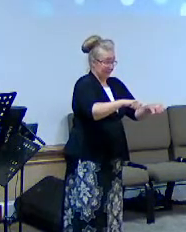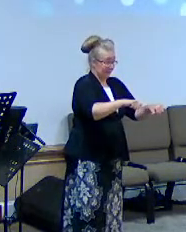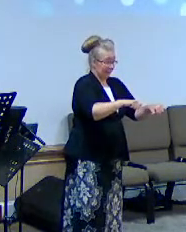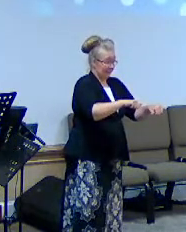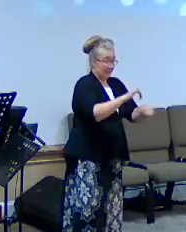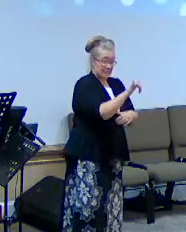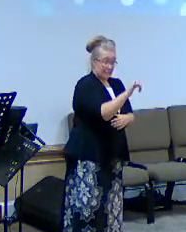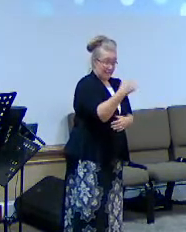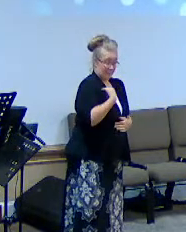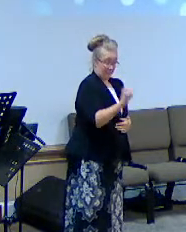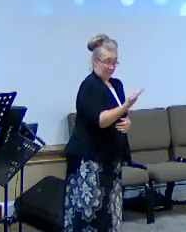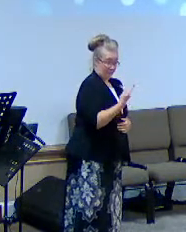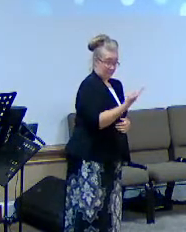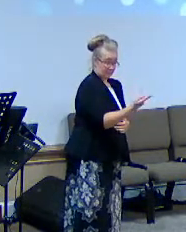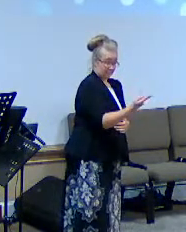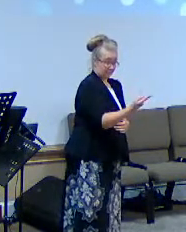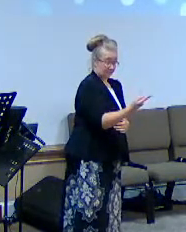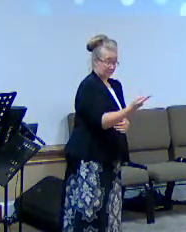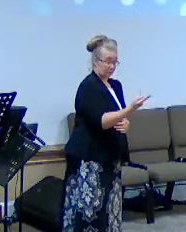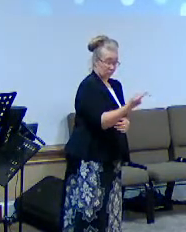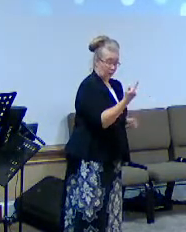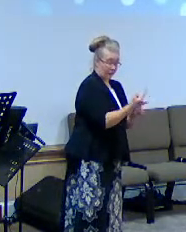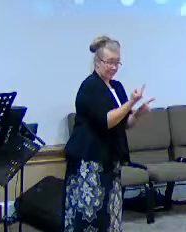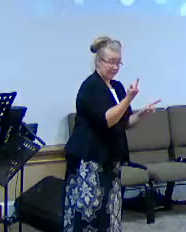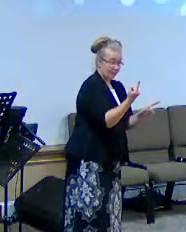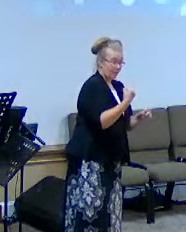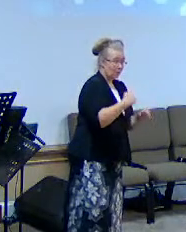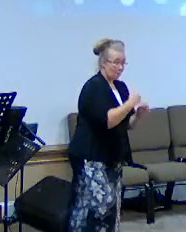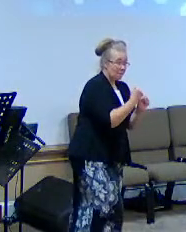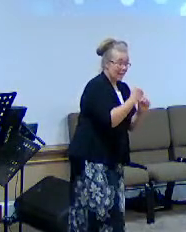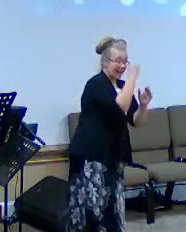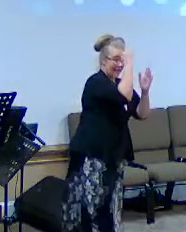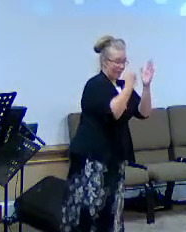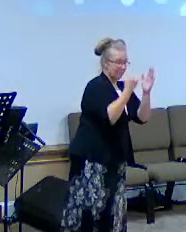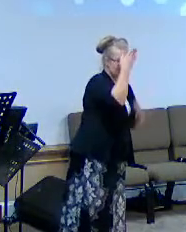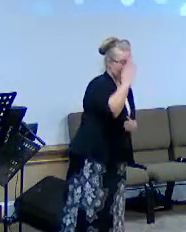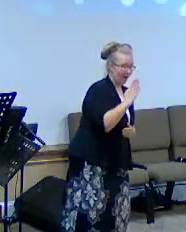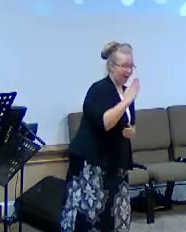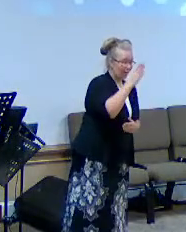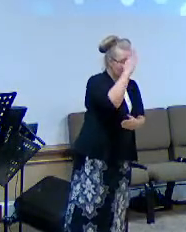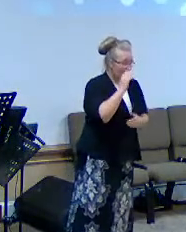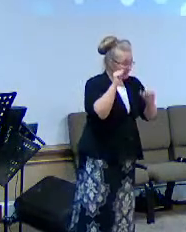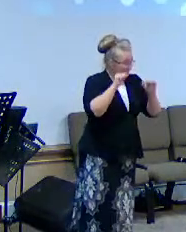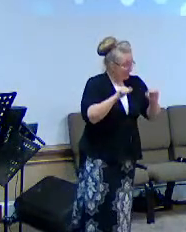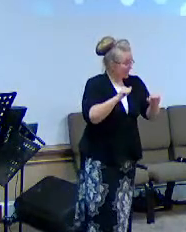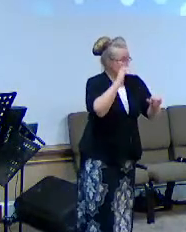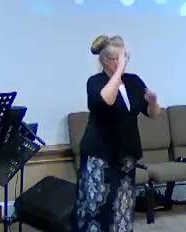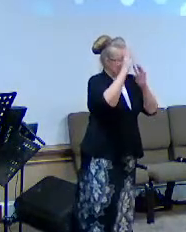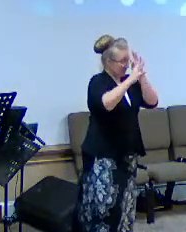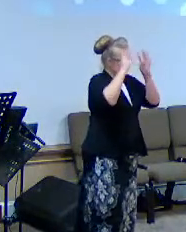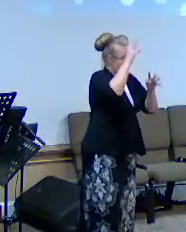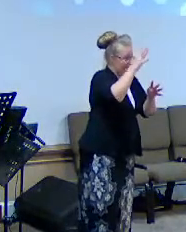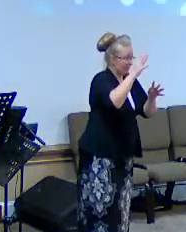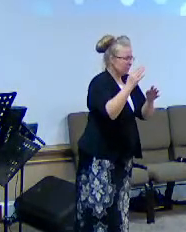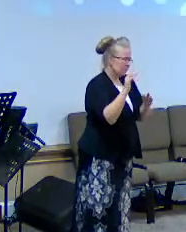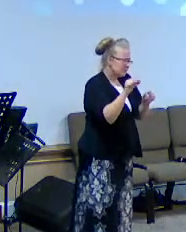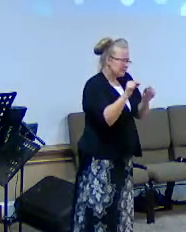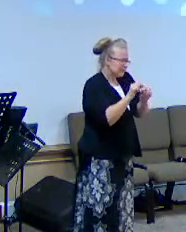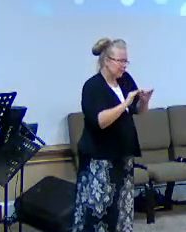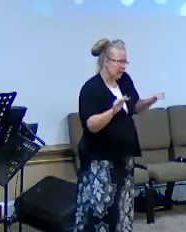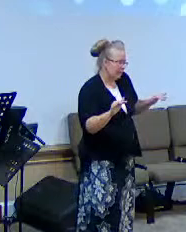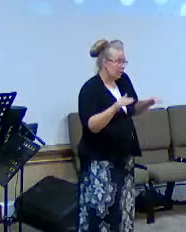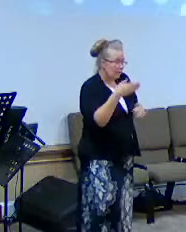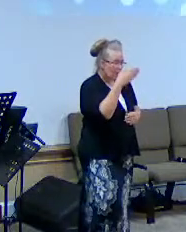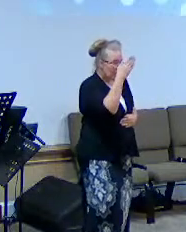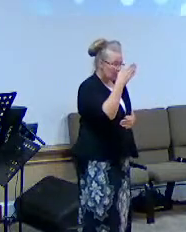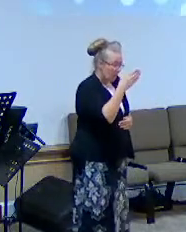like we do, right? We're made of the image of God, therefore we have God's ability to create on a certain level. The devil didn't